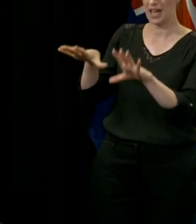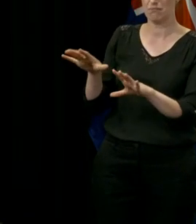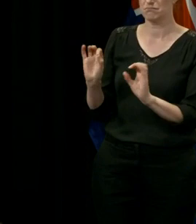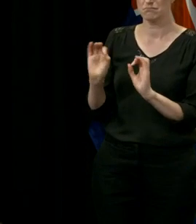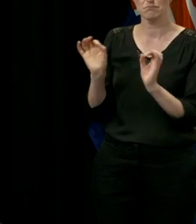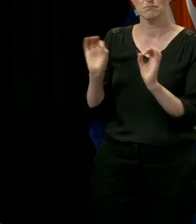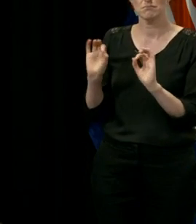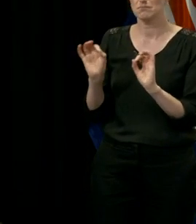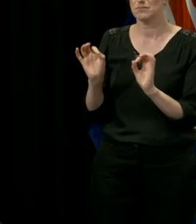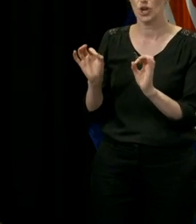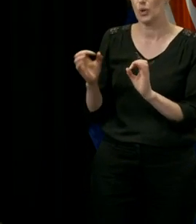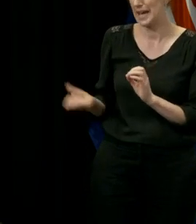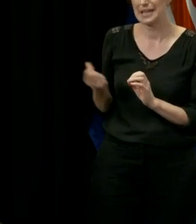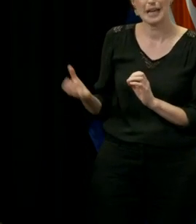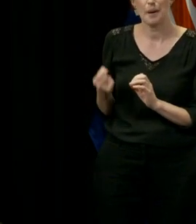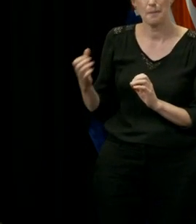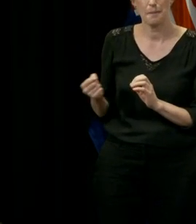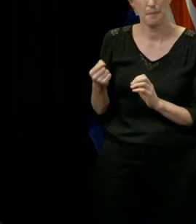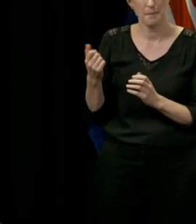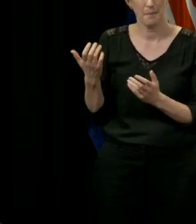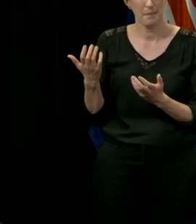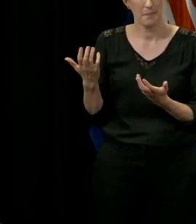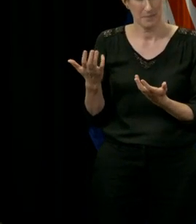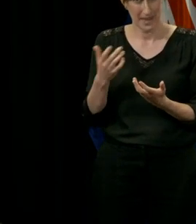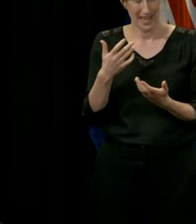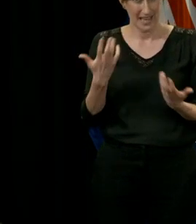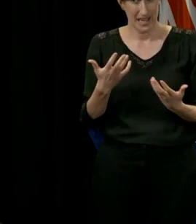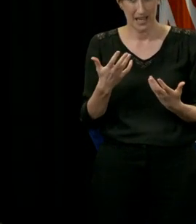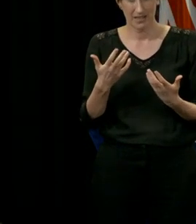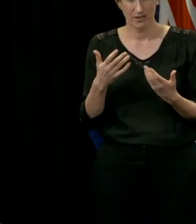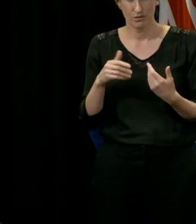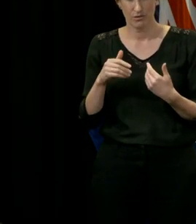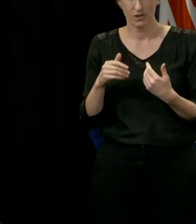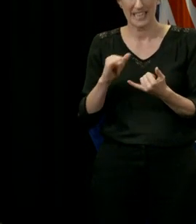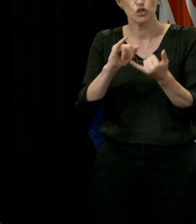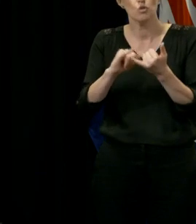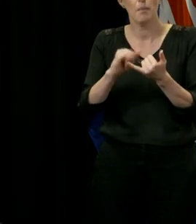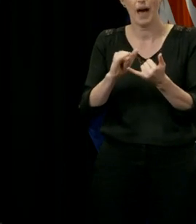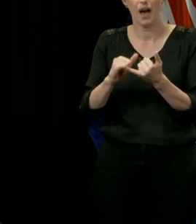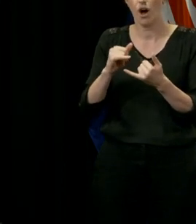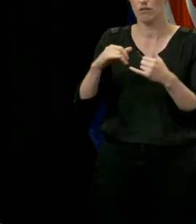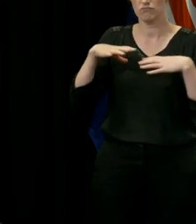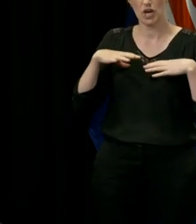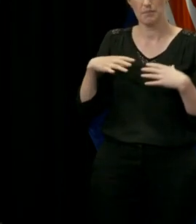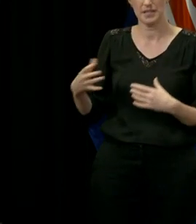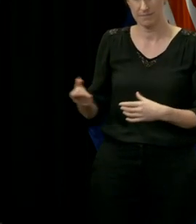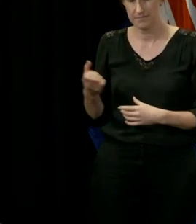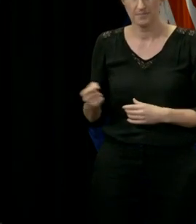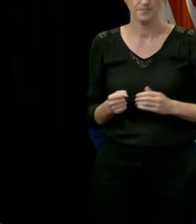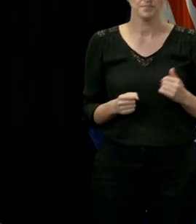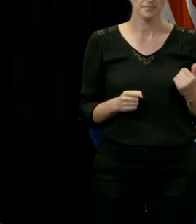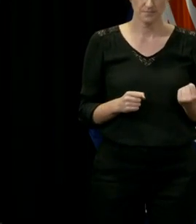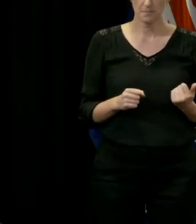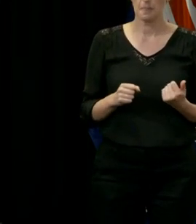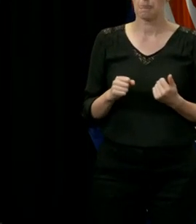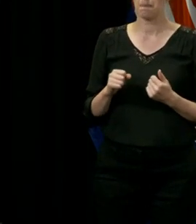into their super here? Yeah. So two answers there. Of course, we have our hardship provisions around super.